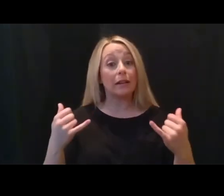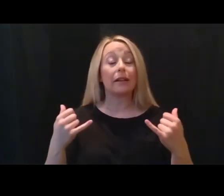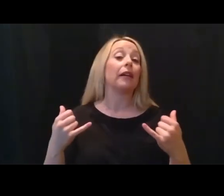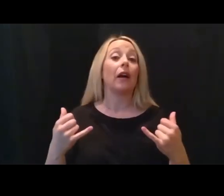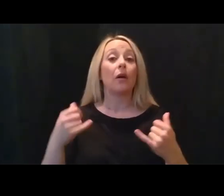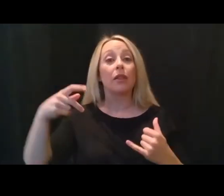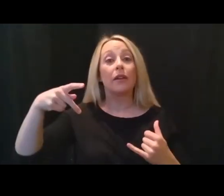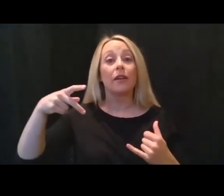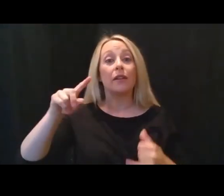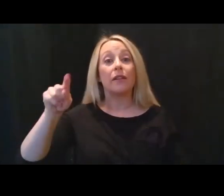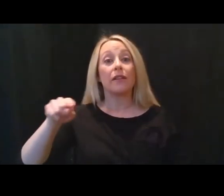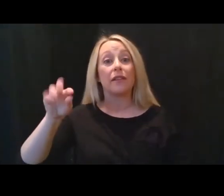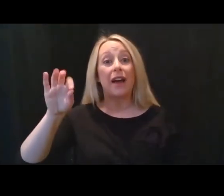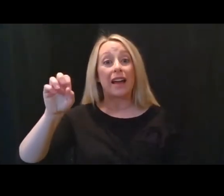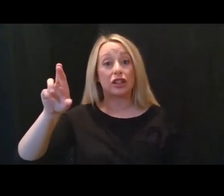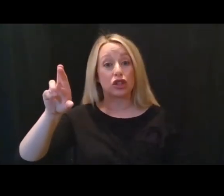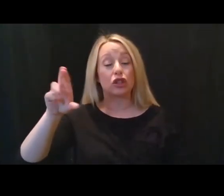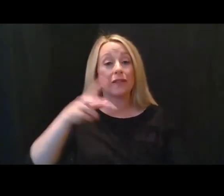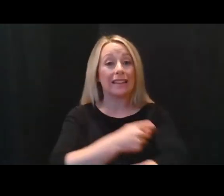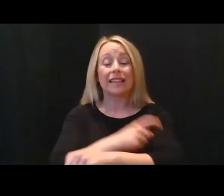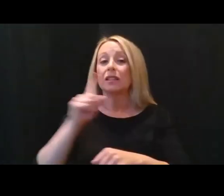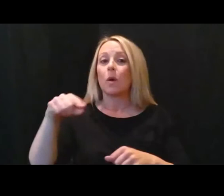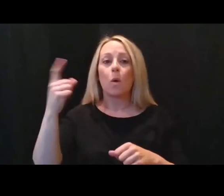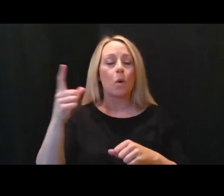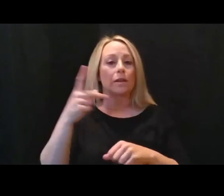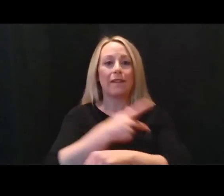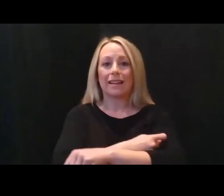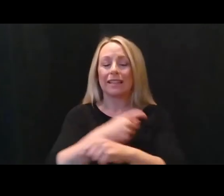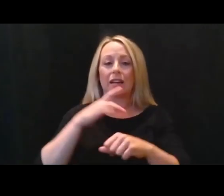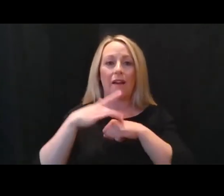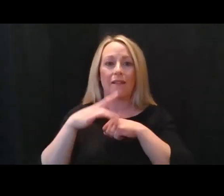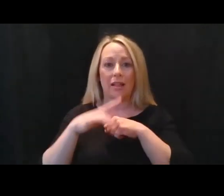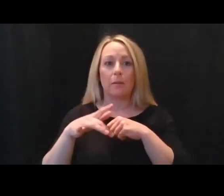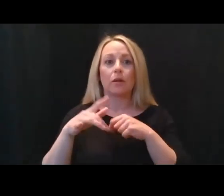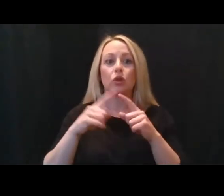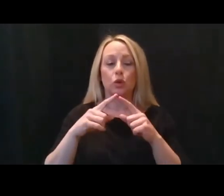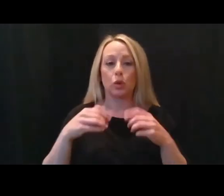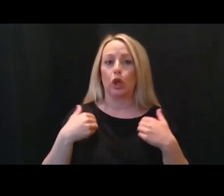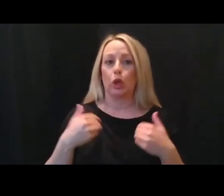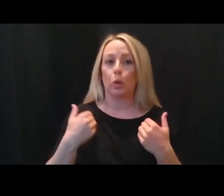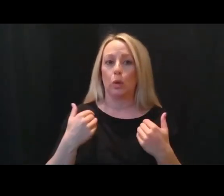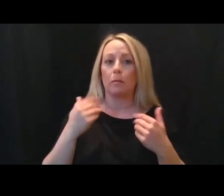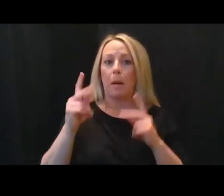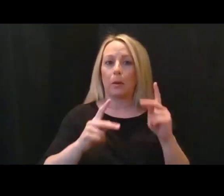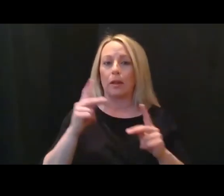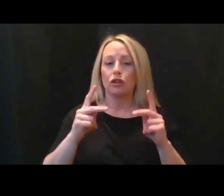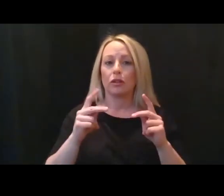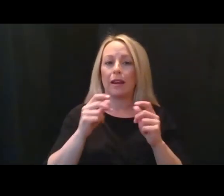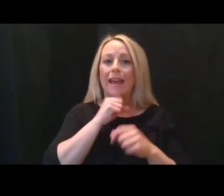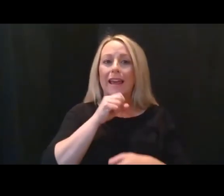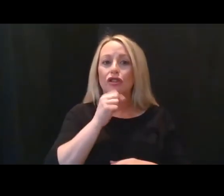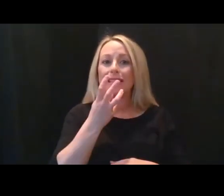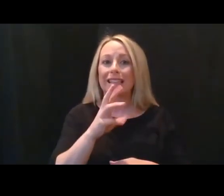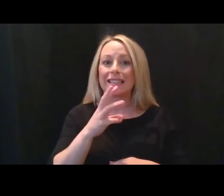Pfizer vaccine is the only vaccine available to youth ages 16 and 17. Pfizer